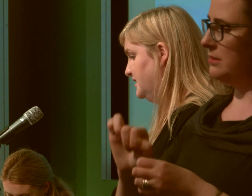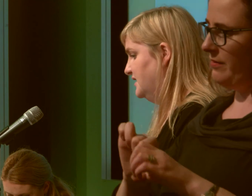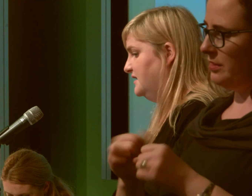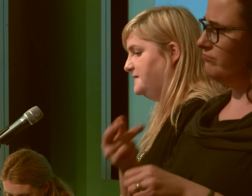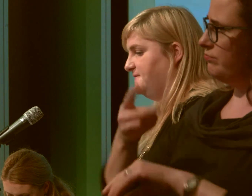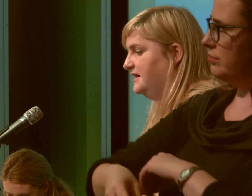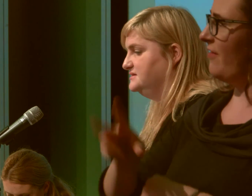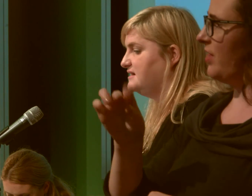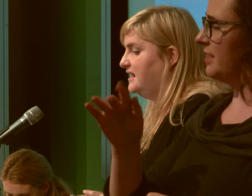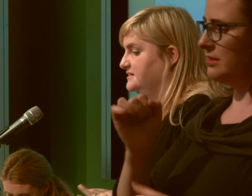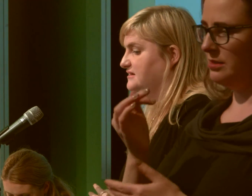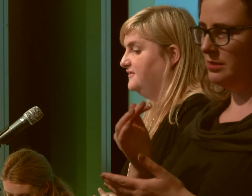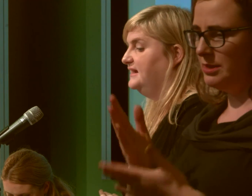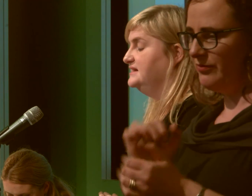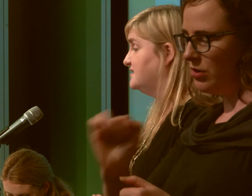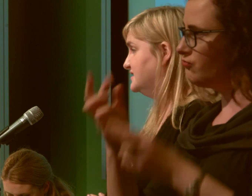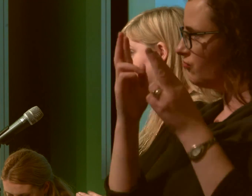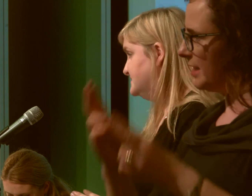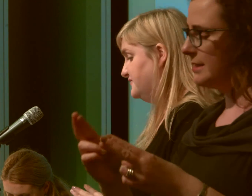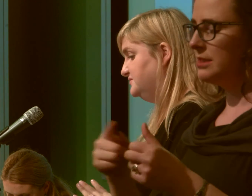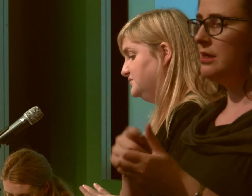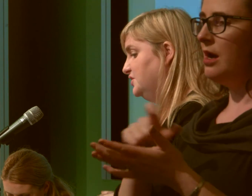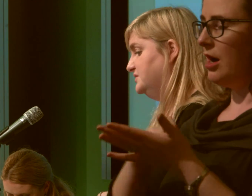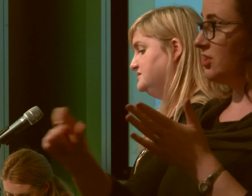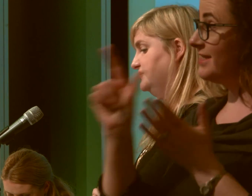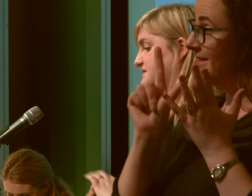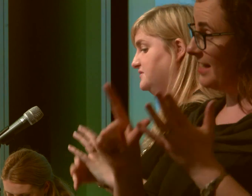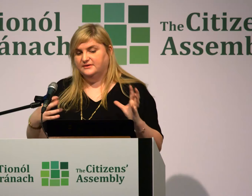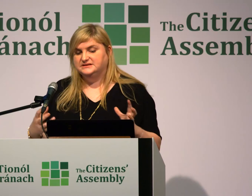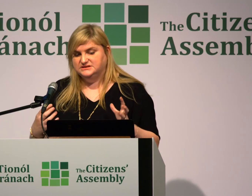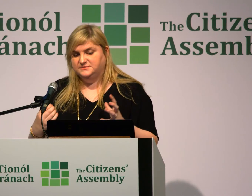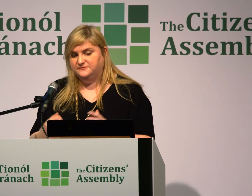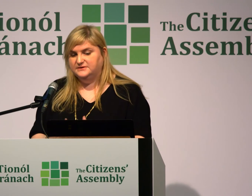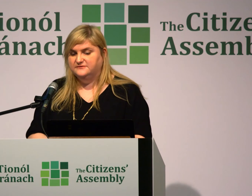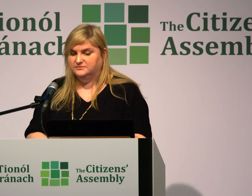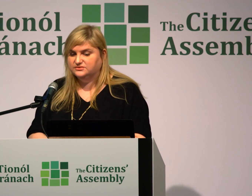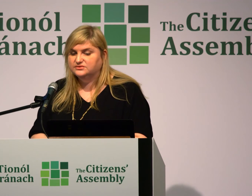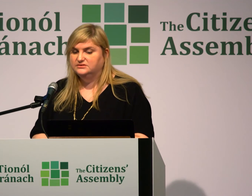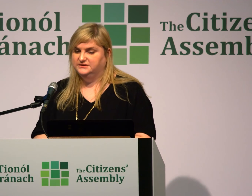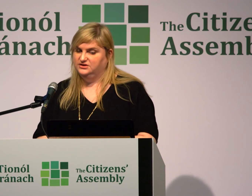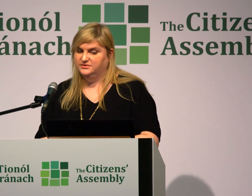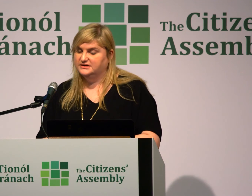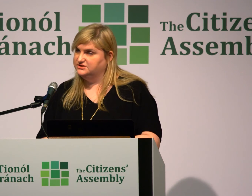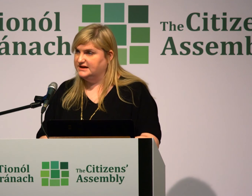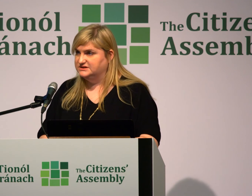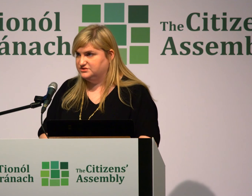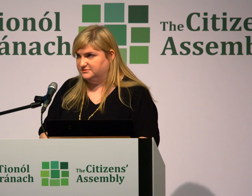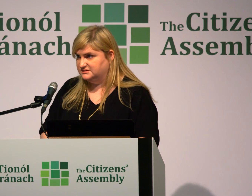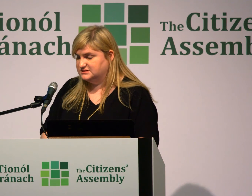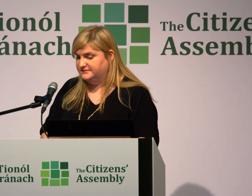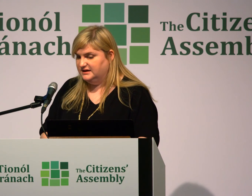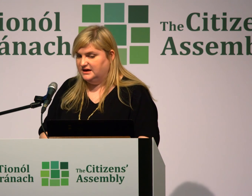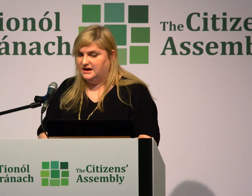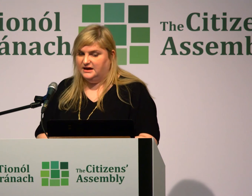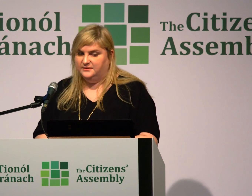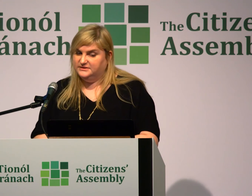rights. They found that Ireland had violated Article 7, which looked at the right to be free from cruel, inhuman or degrading